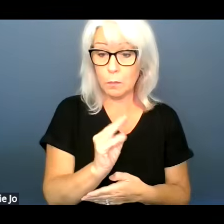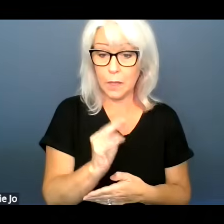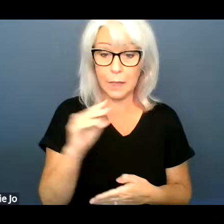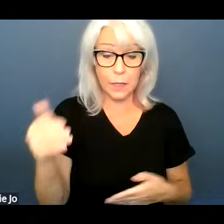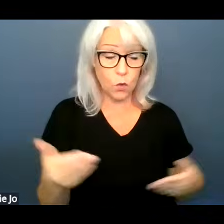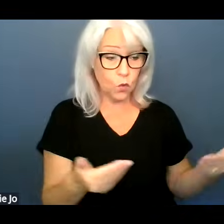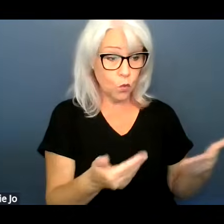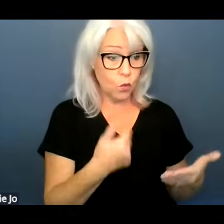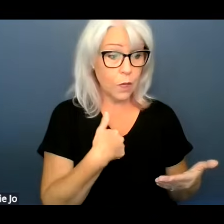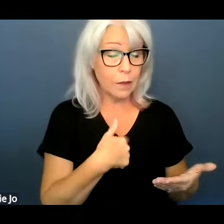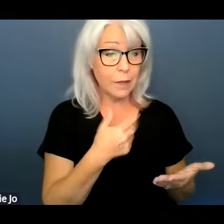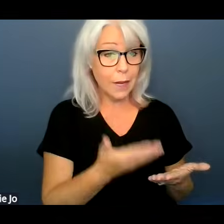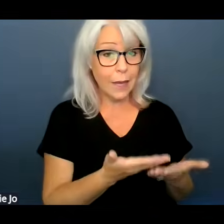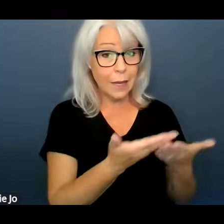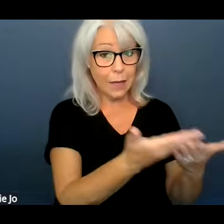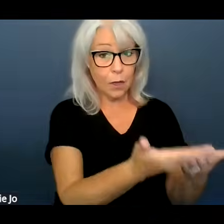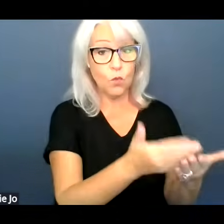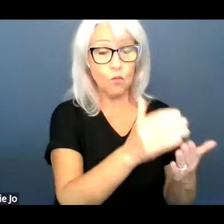I